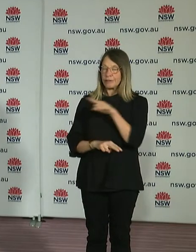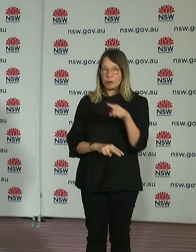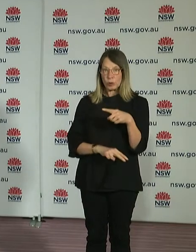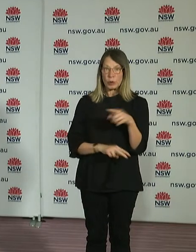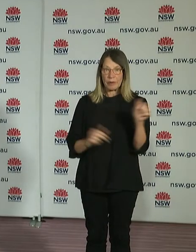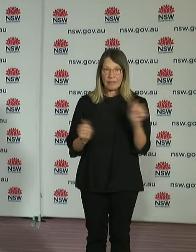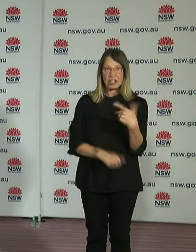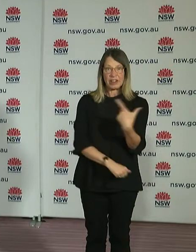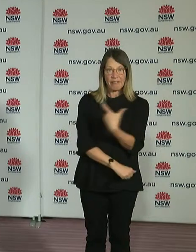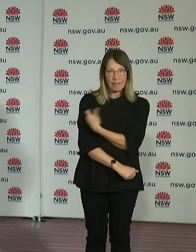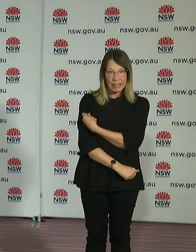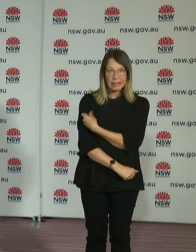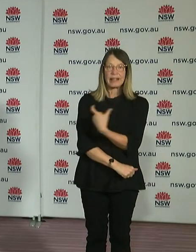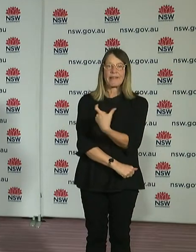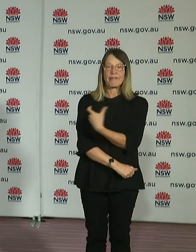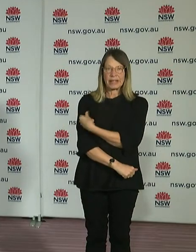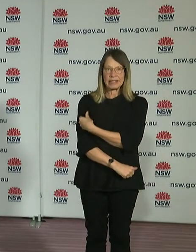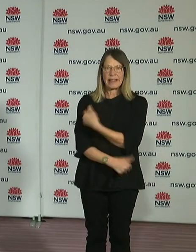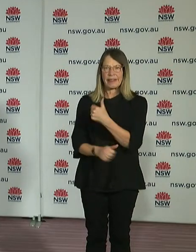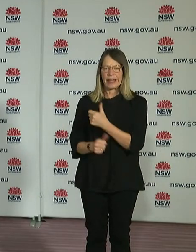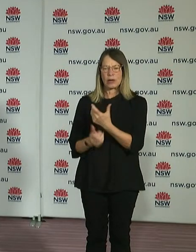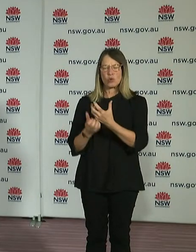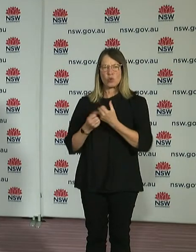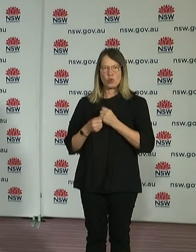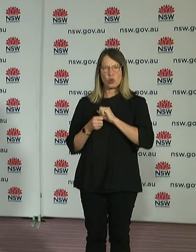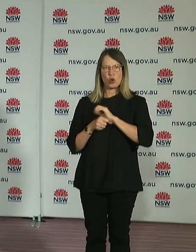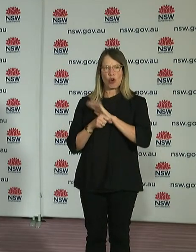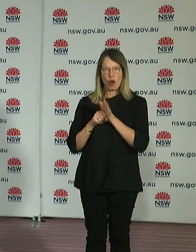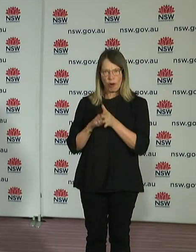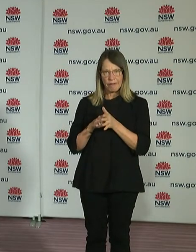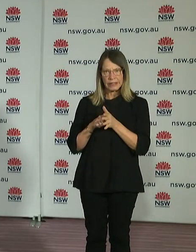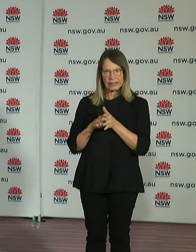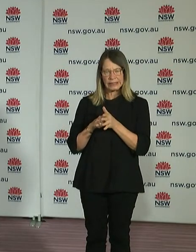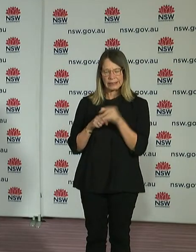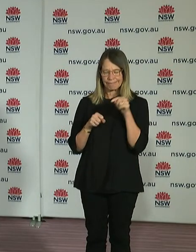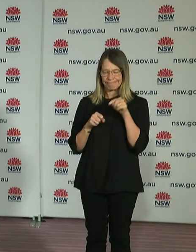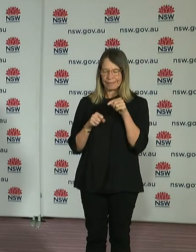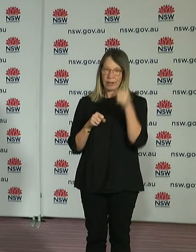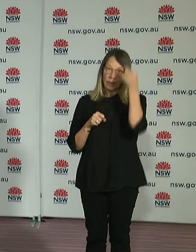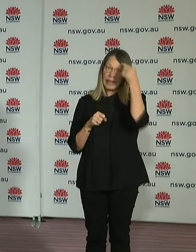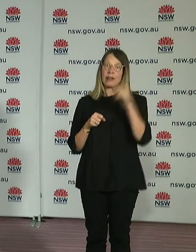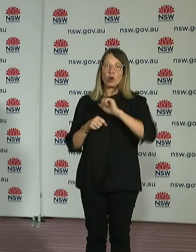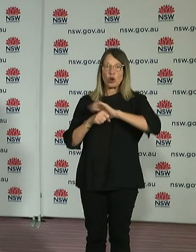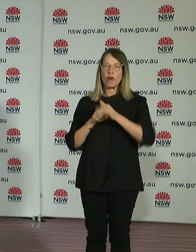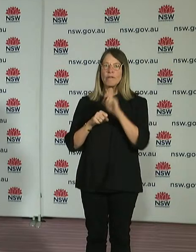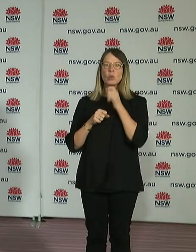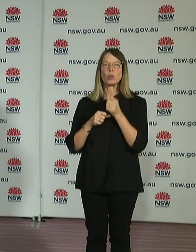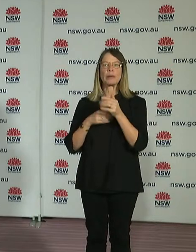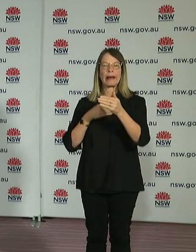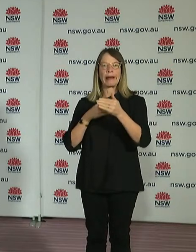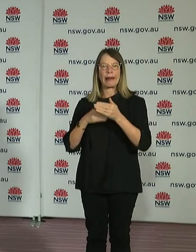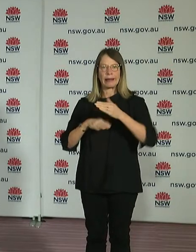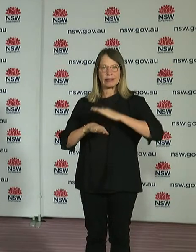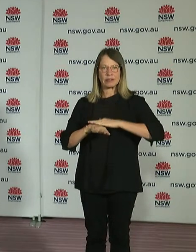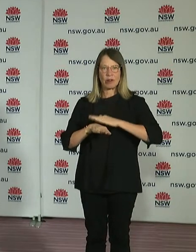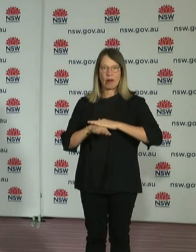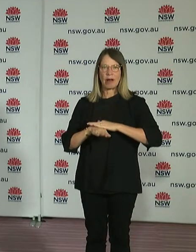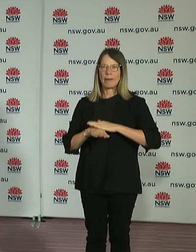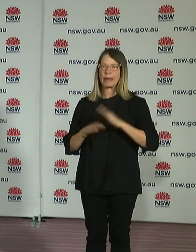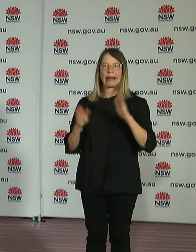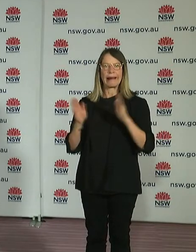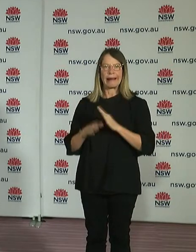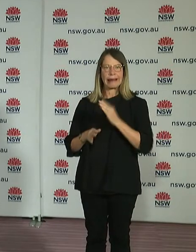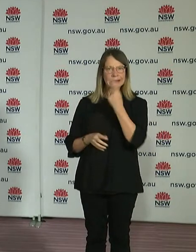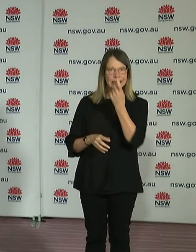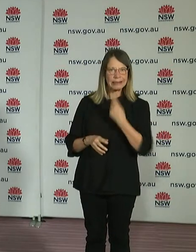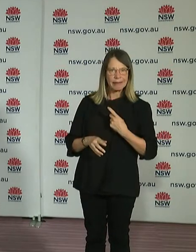believe, and maybe a shorter duration of infection. So all of these factors are being considered now as we update